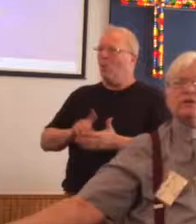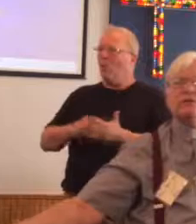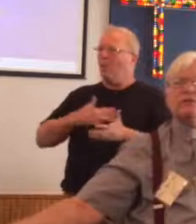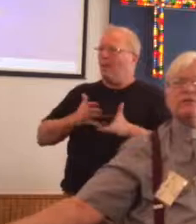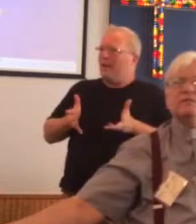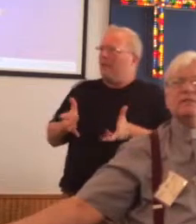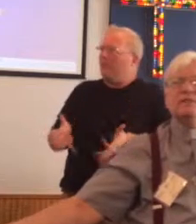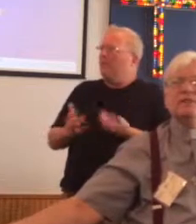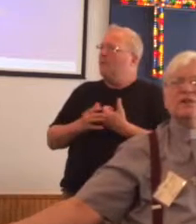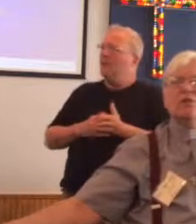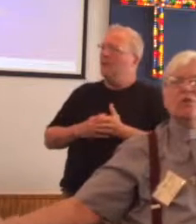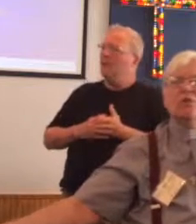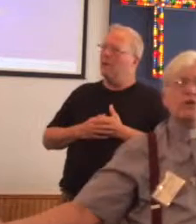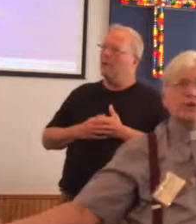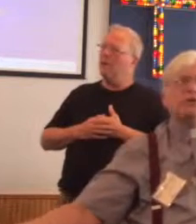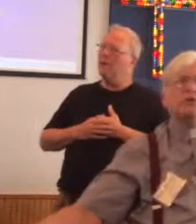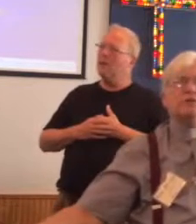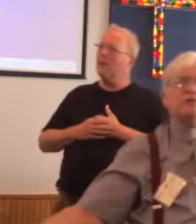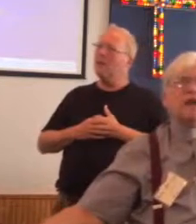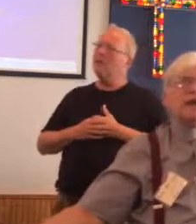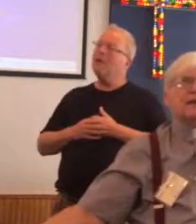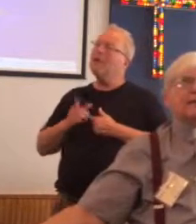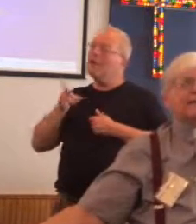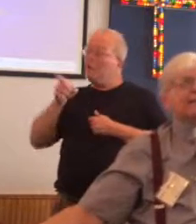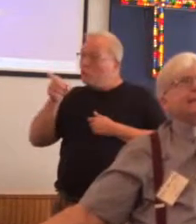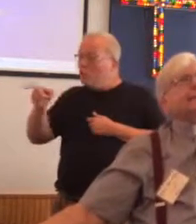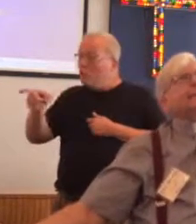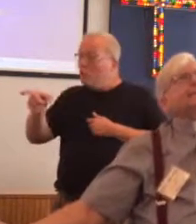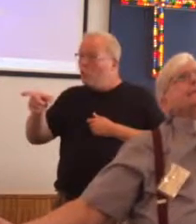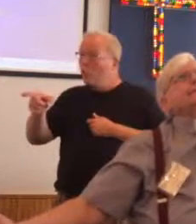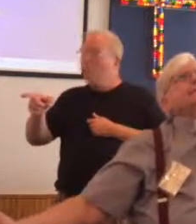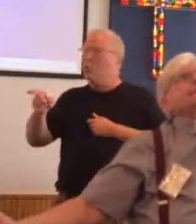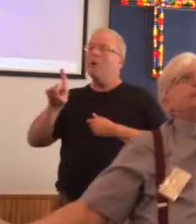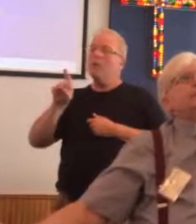maybe return? Or do you say,